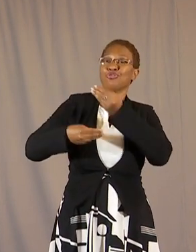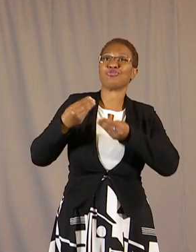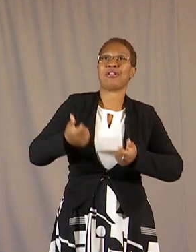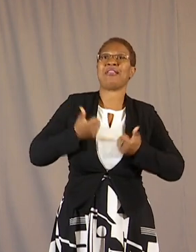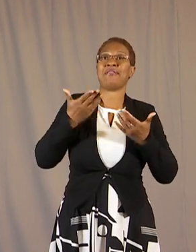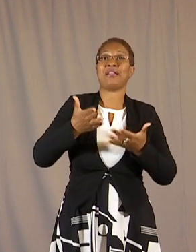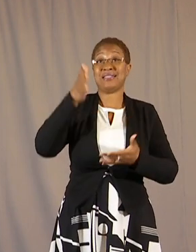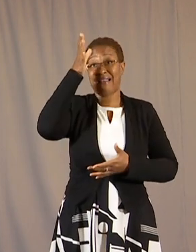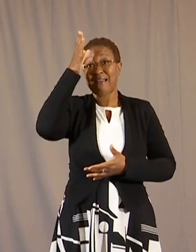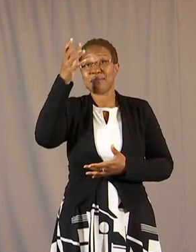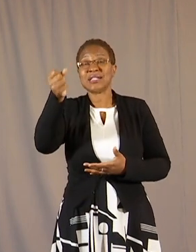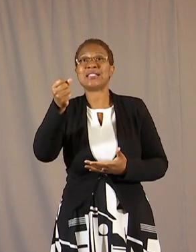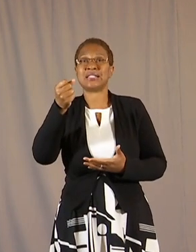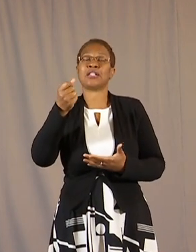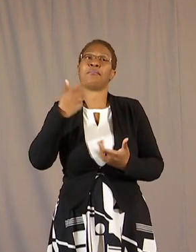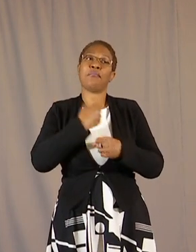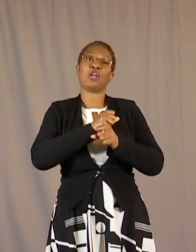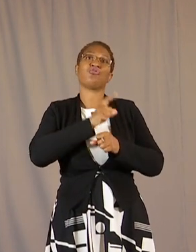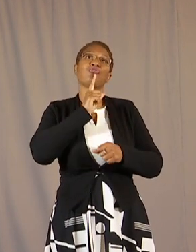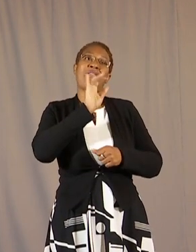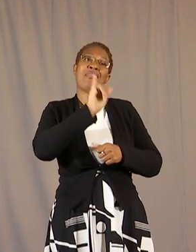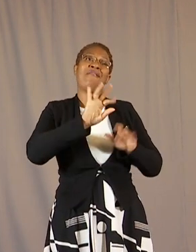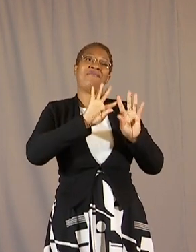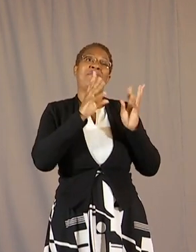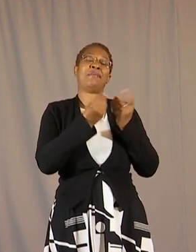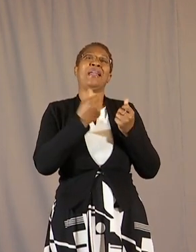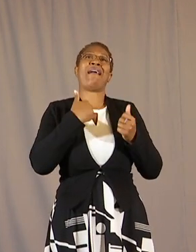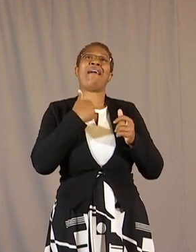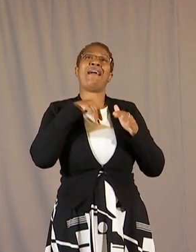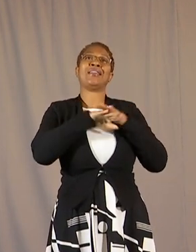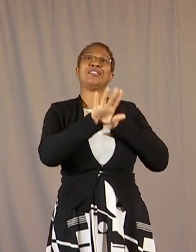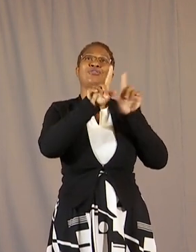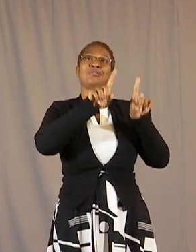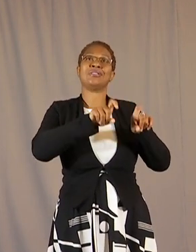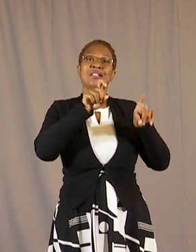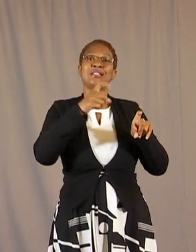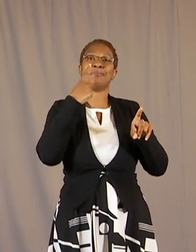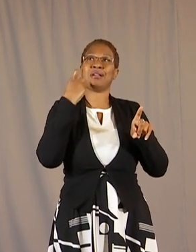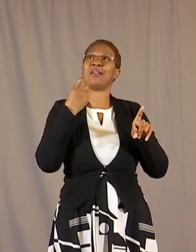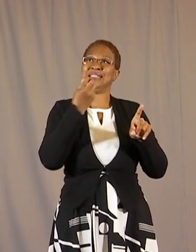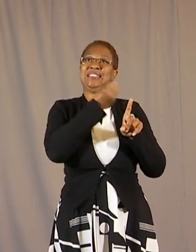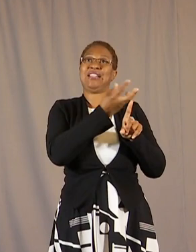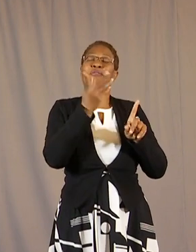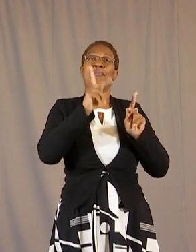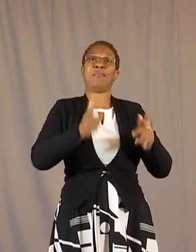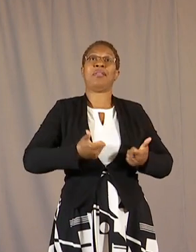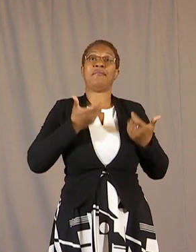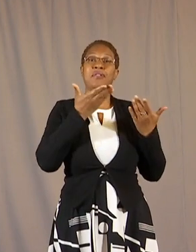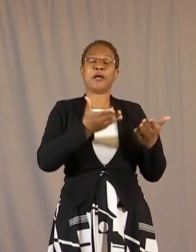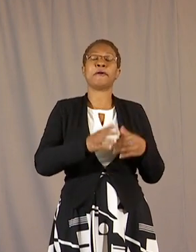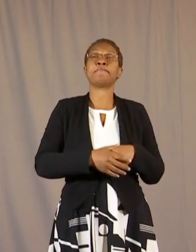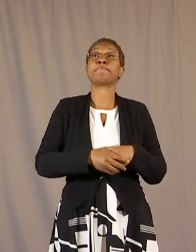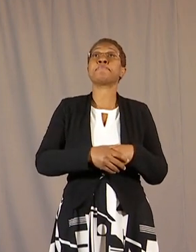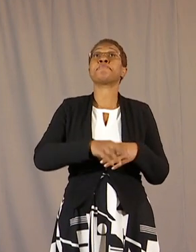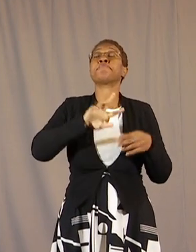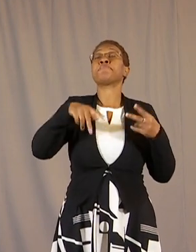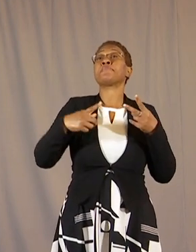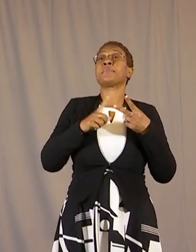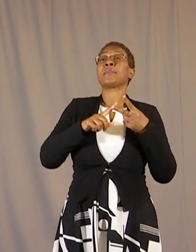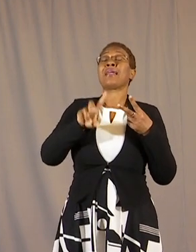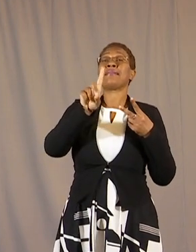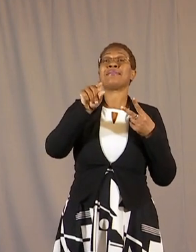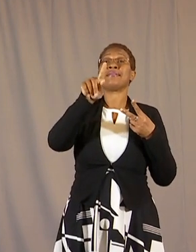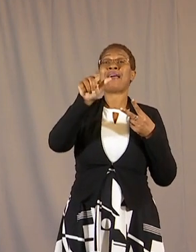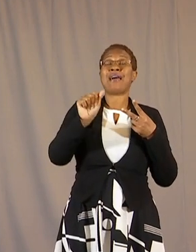to do, and it would make an impact. So that was one. Also, in terms of data-driven, I think about how much we heard